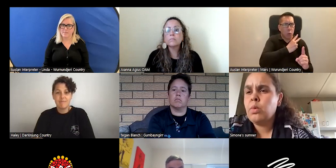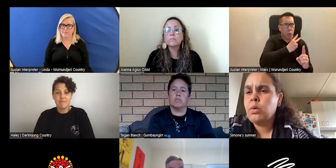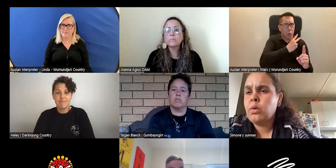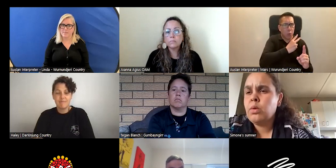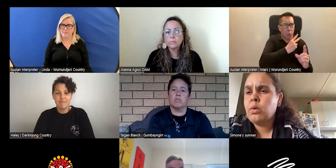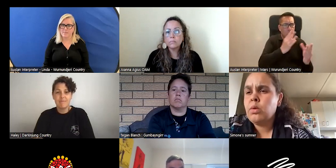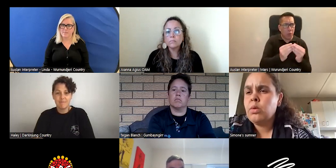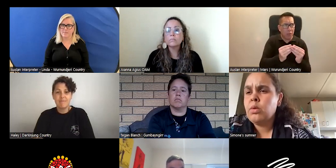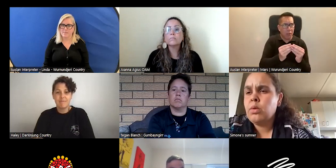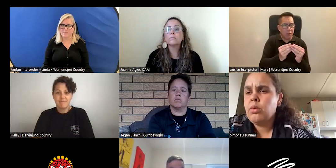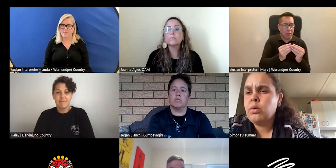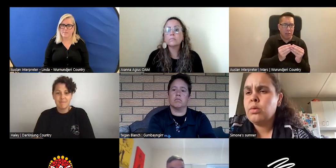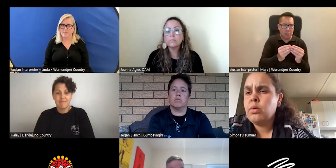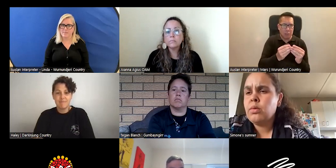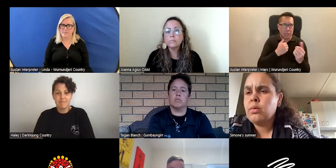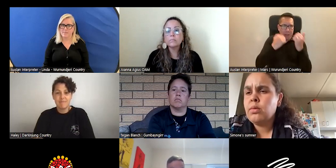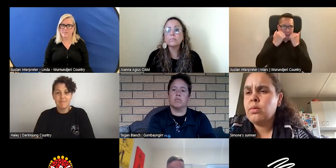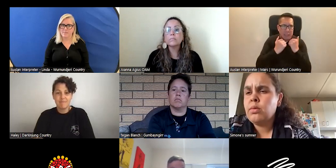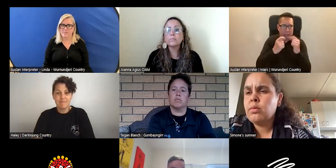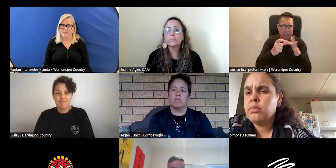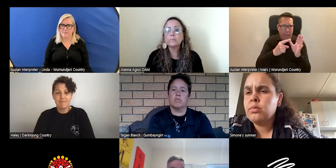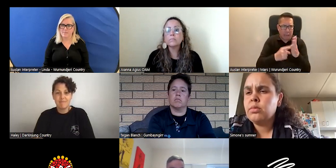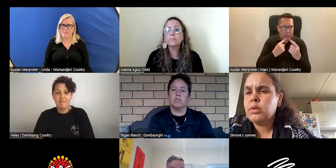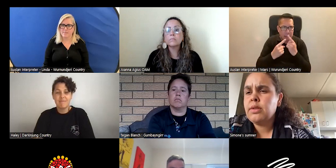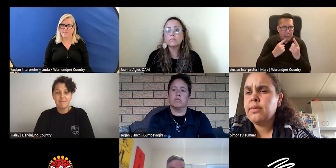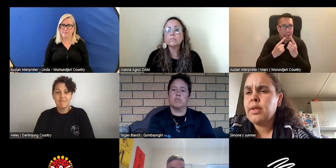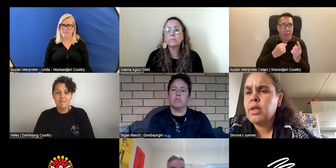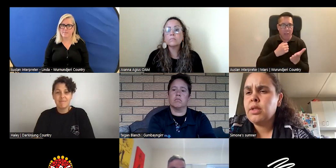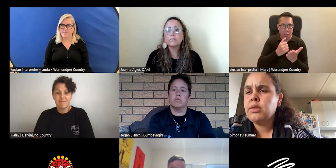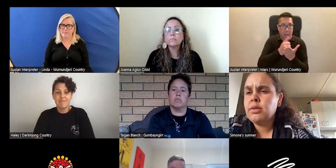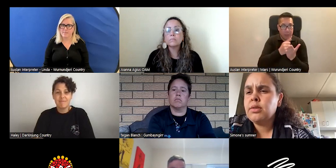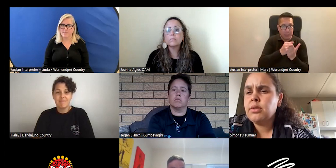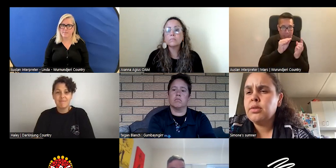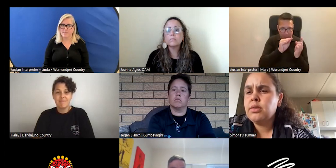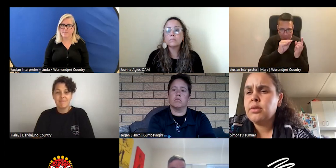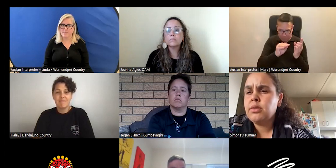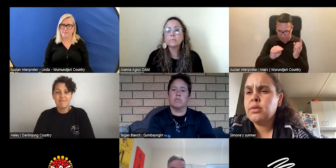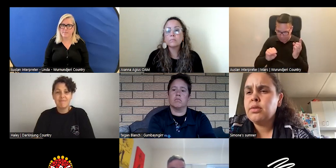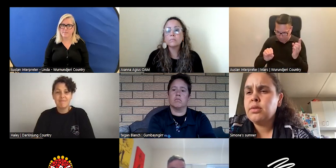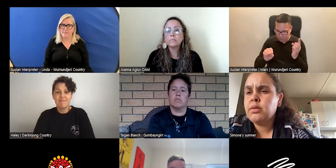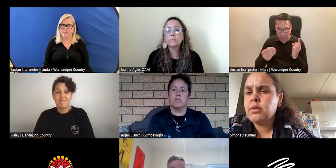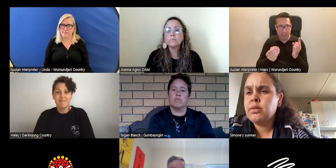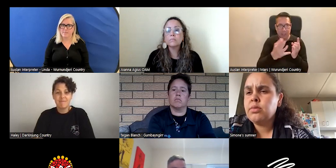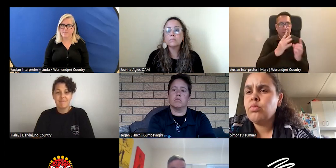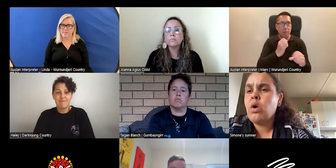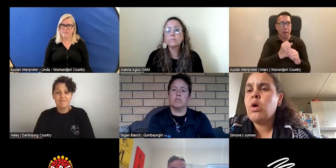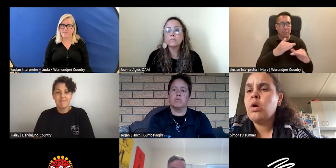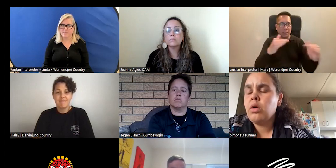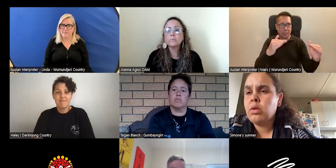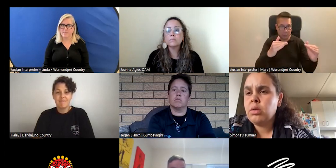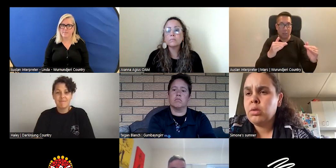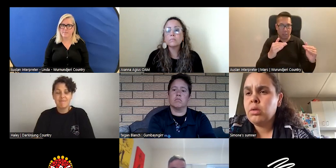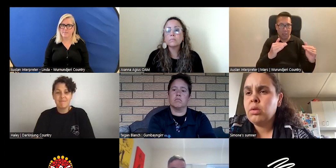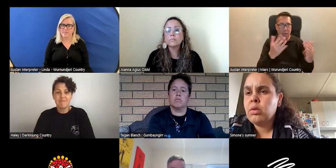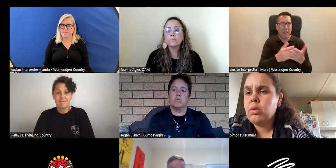with some evidence and data, breaking us down to numbers, and then that's been fed back to the Parliament, and that's the way